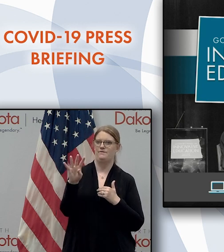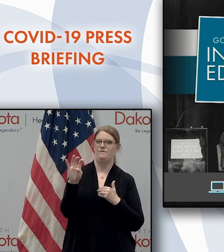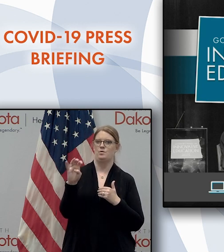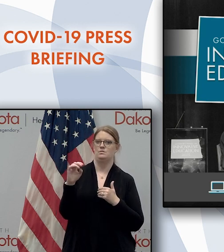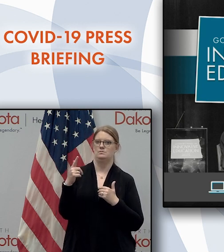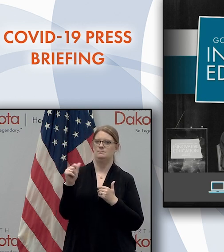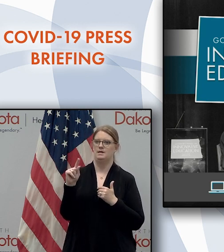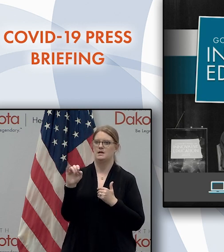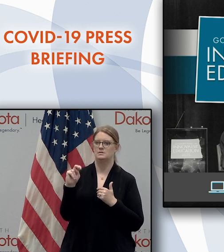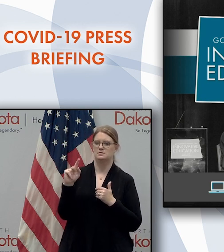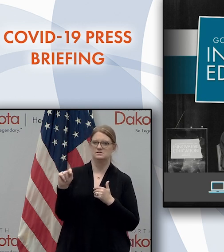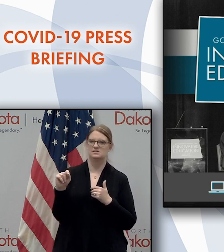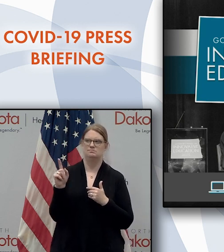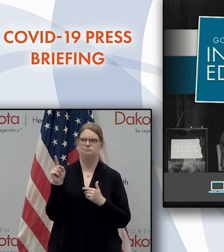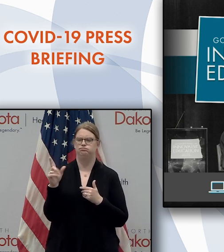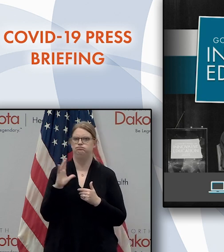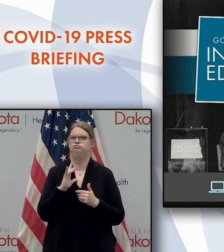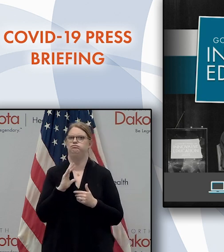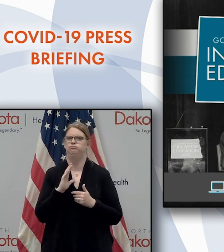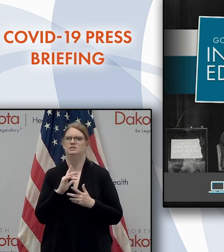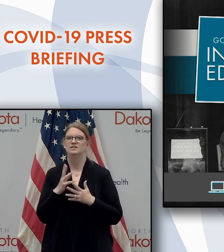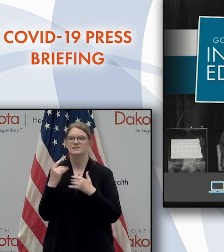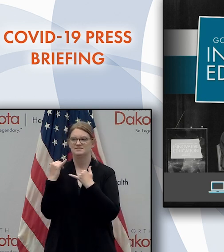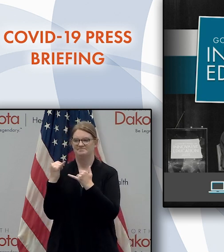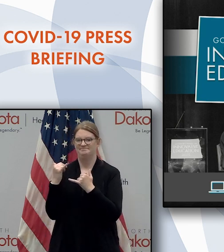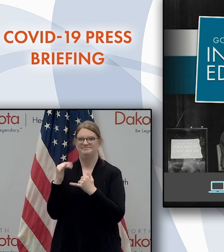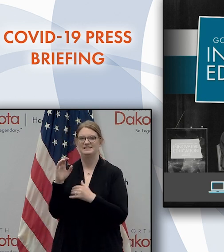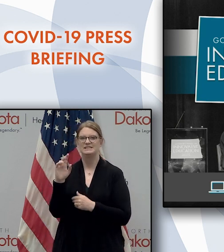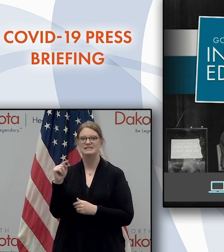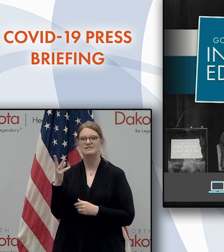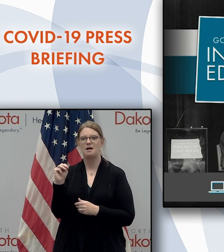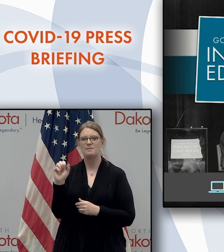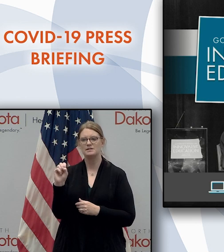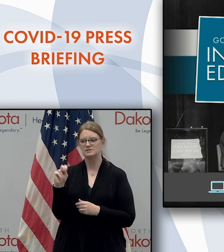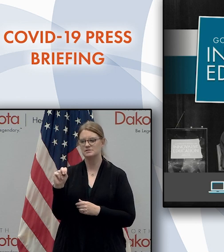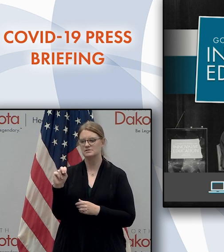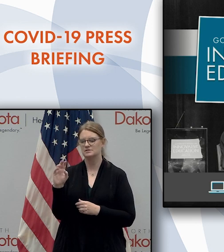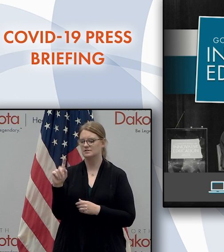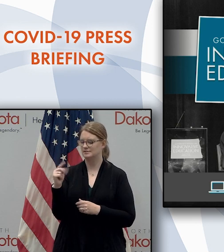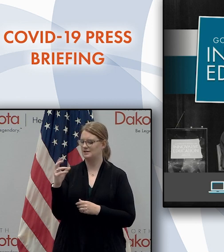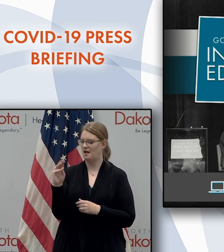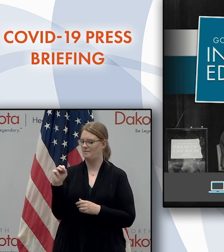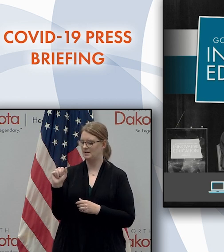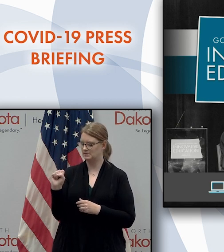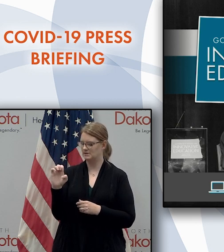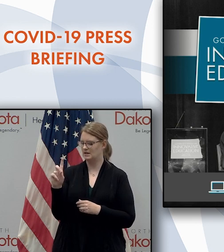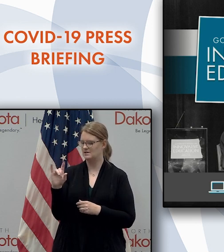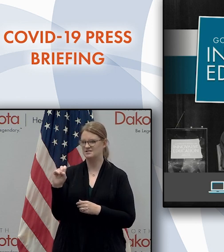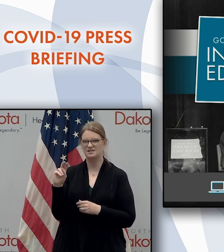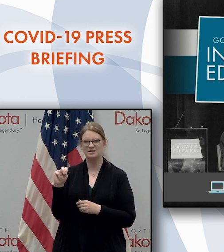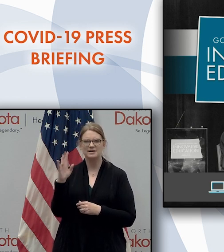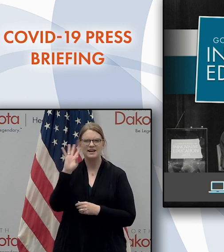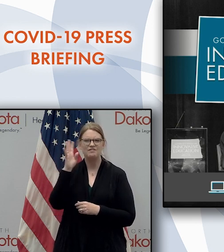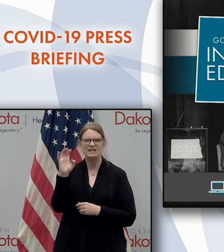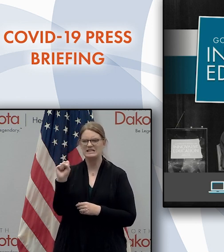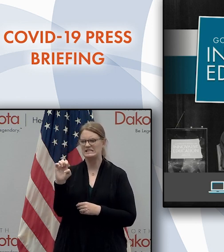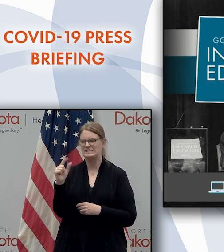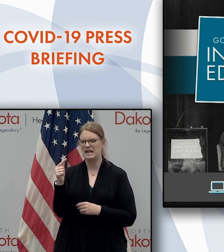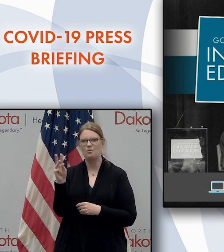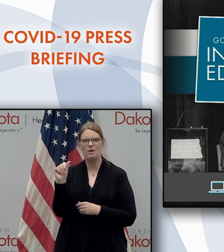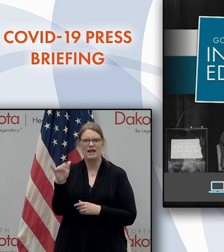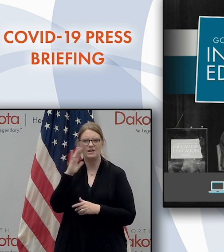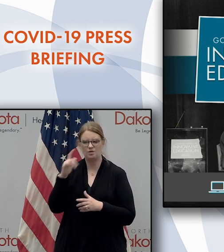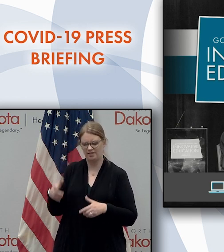He's really our modern day Thomas Edison. He invented the Segway. He is the founder of